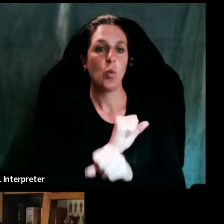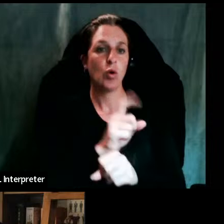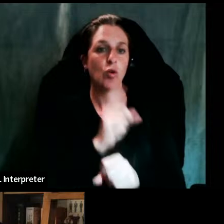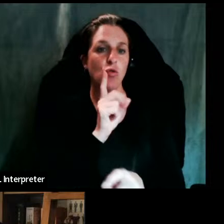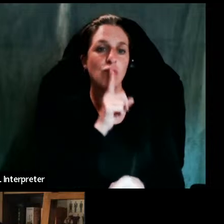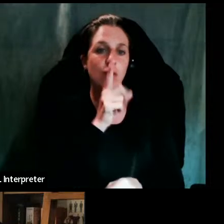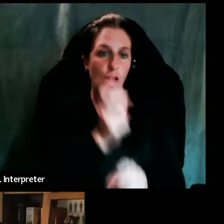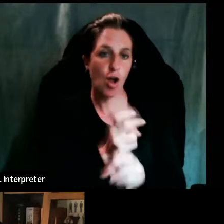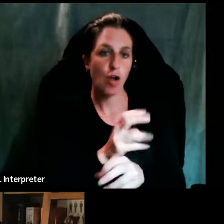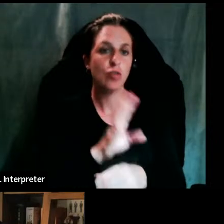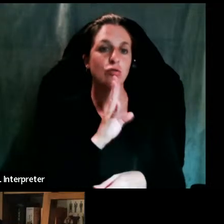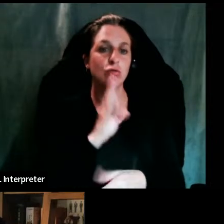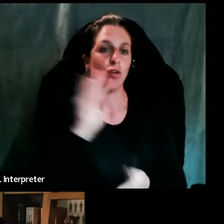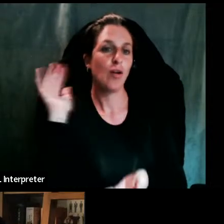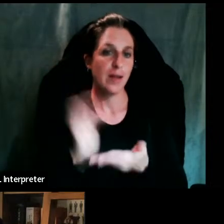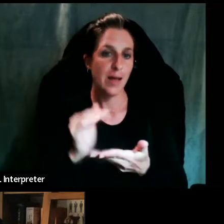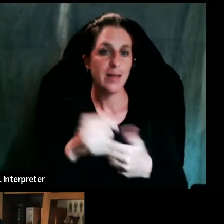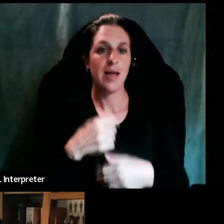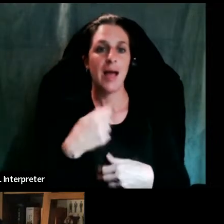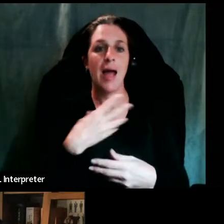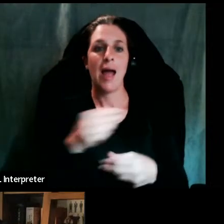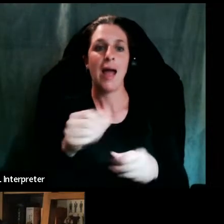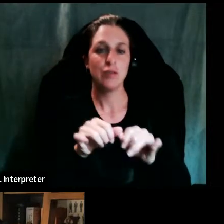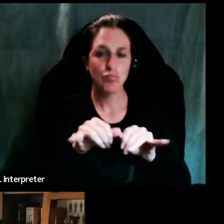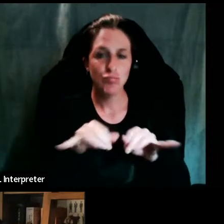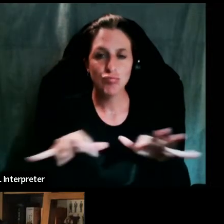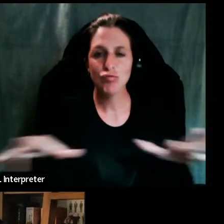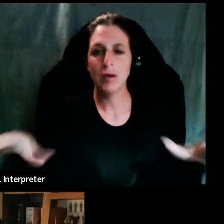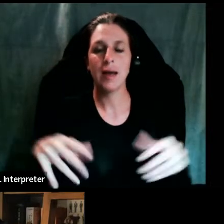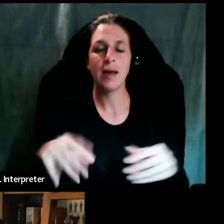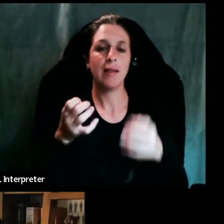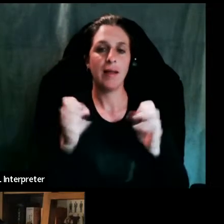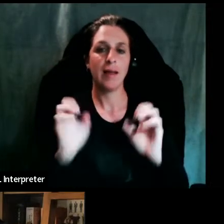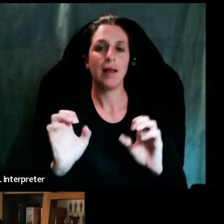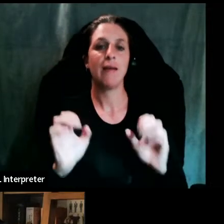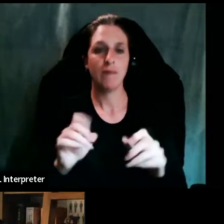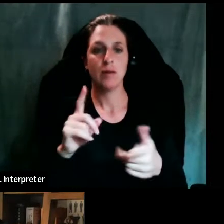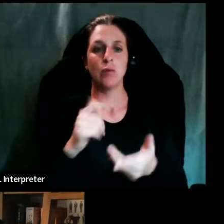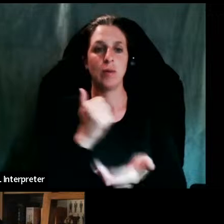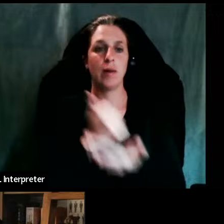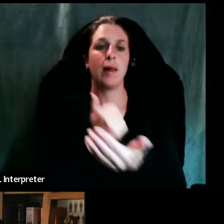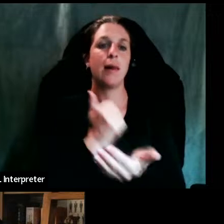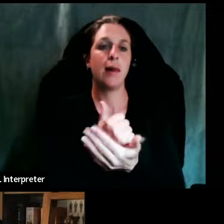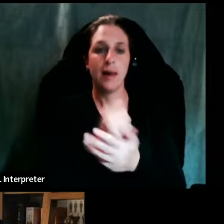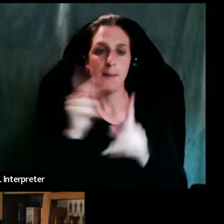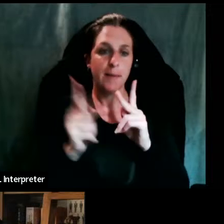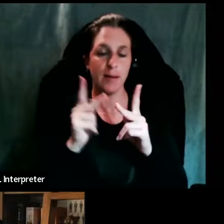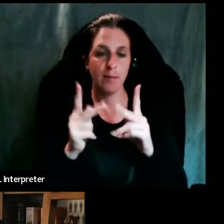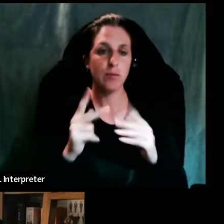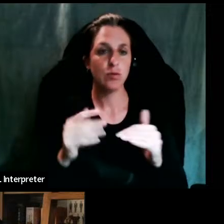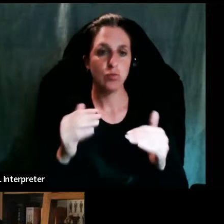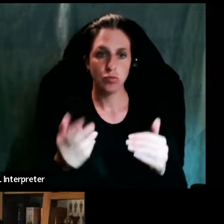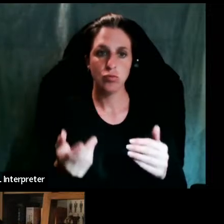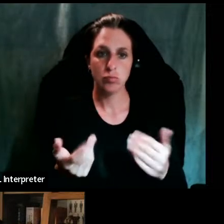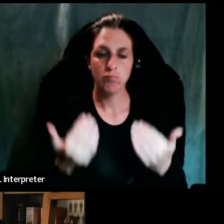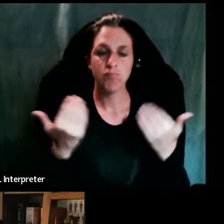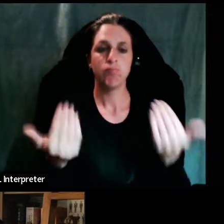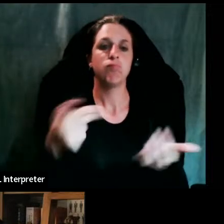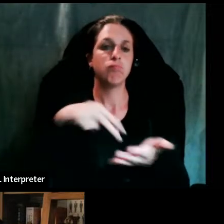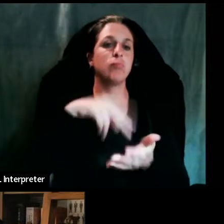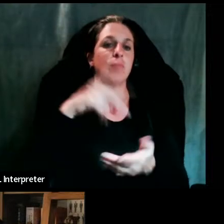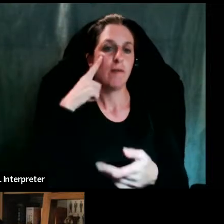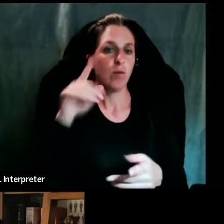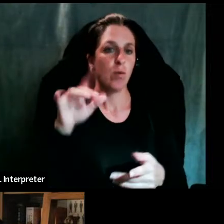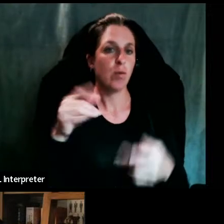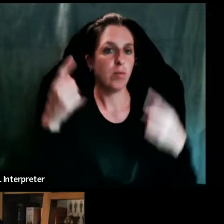spread the effort and help people rise to the occasion. Just having Garrett do this for me is wonderful.